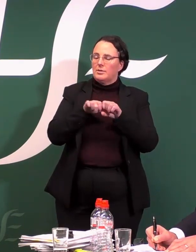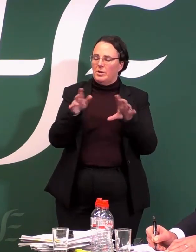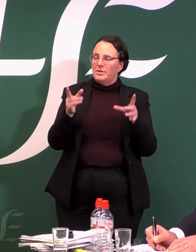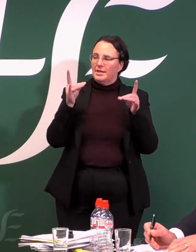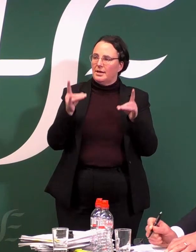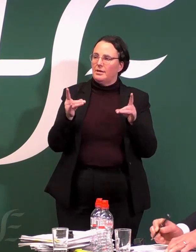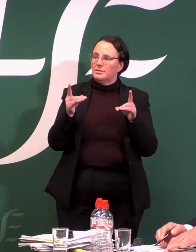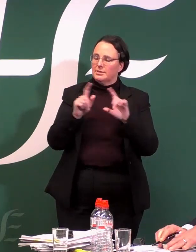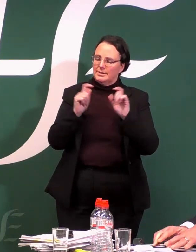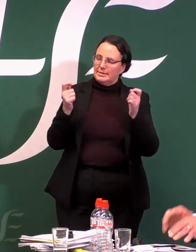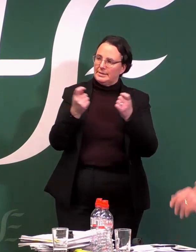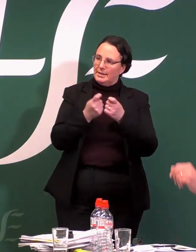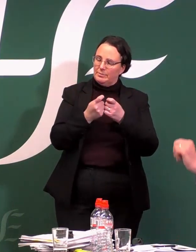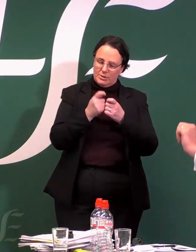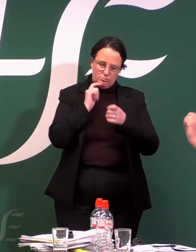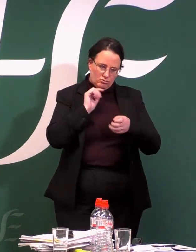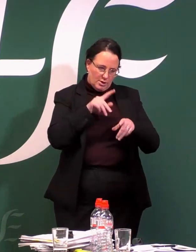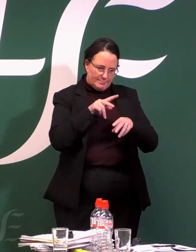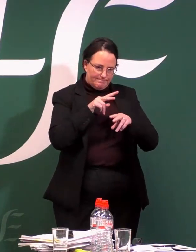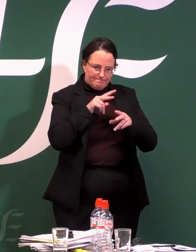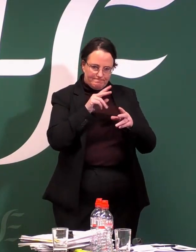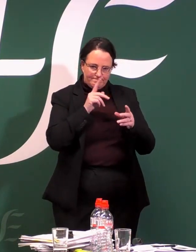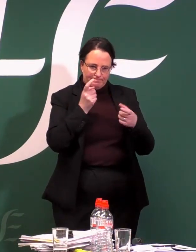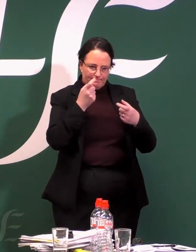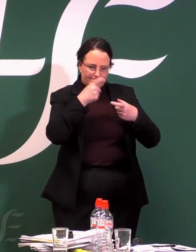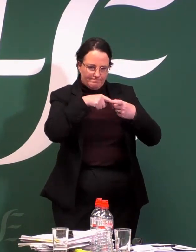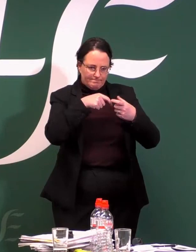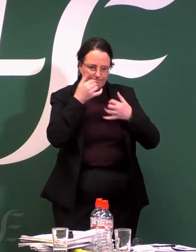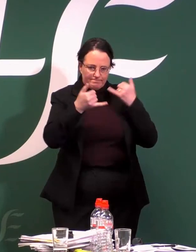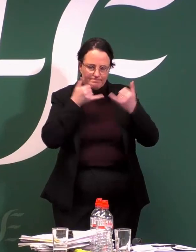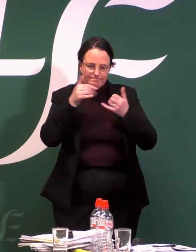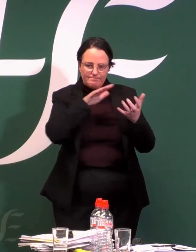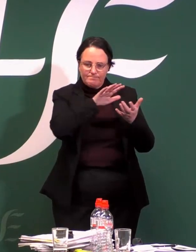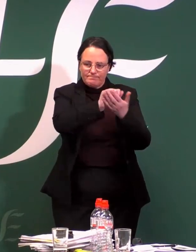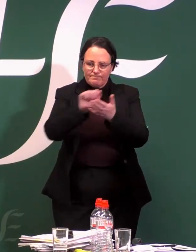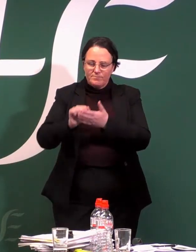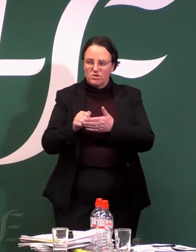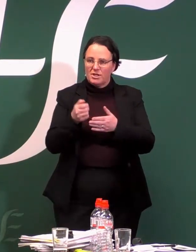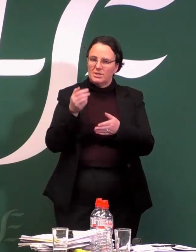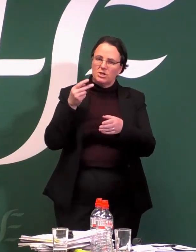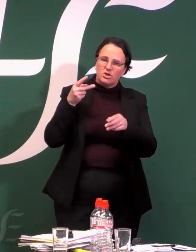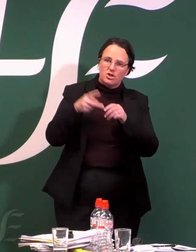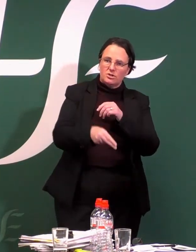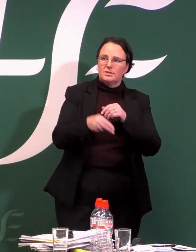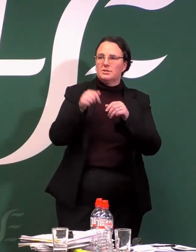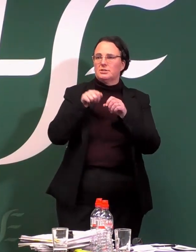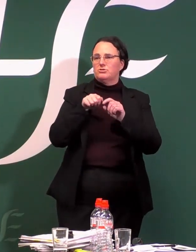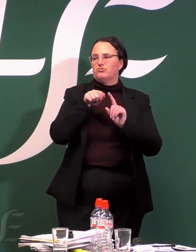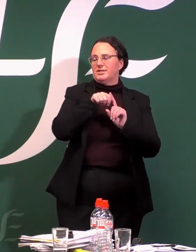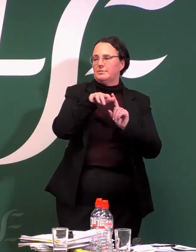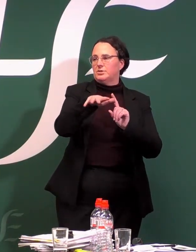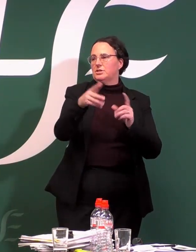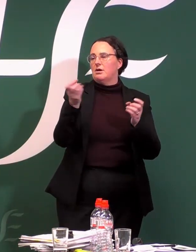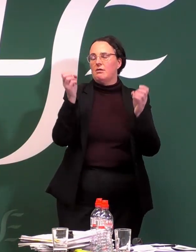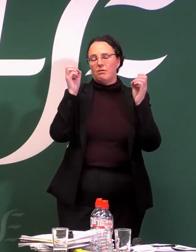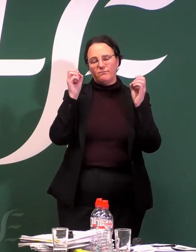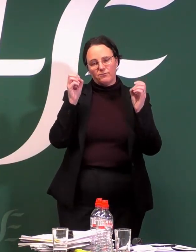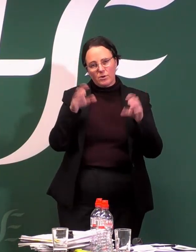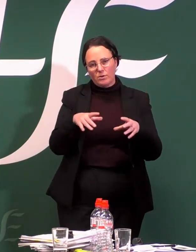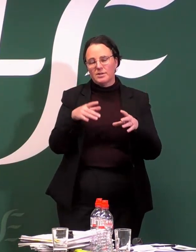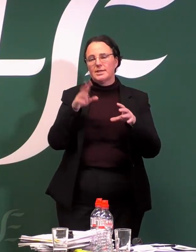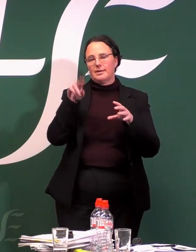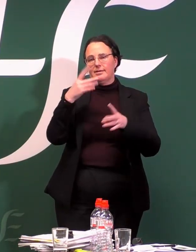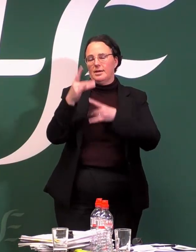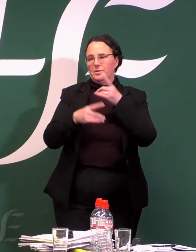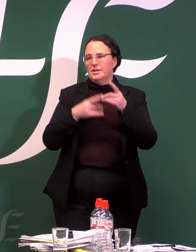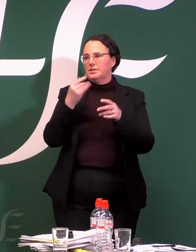tracing is most effective, because you're trying to prevent outbreaks, you're trying to reduce transmission. Of course, transmission can occur in a school